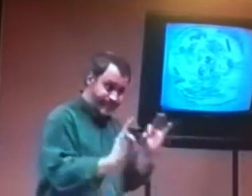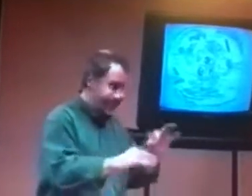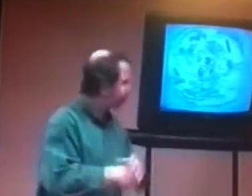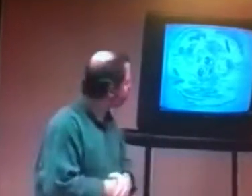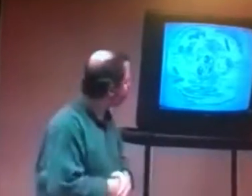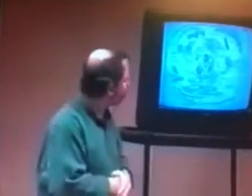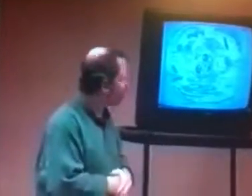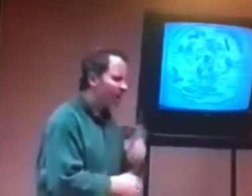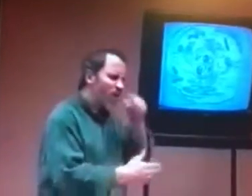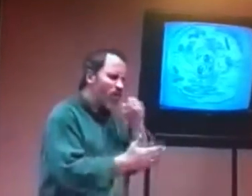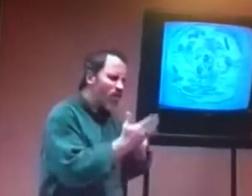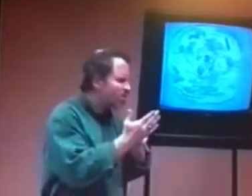Perfect.